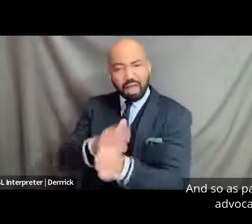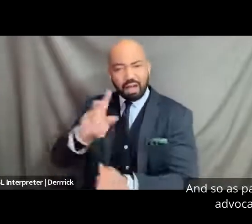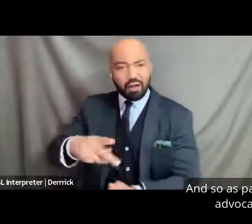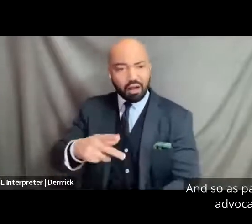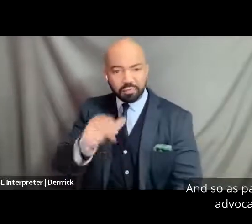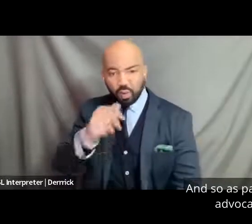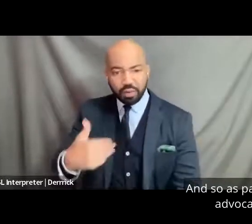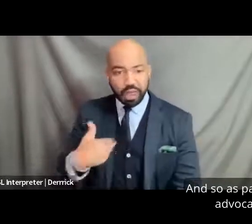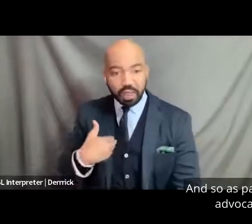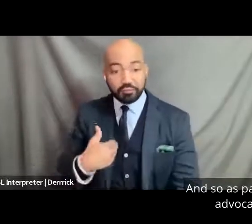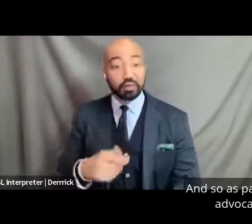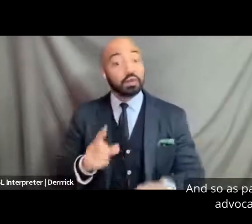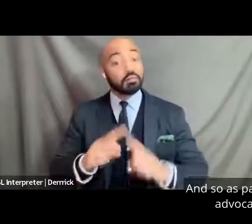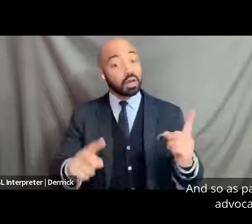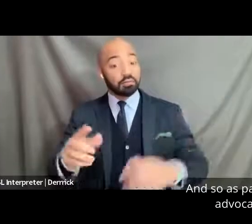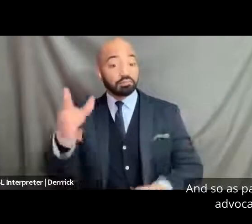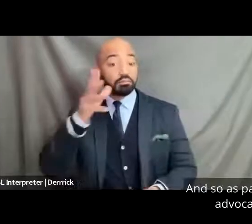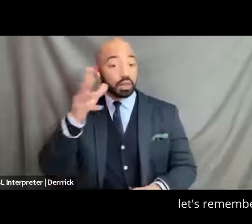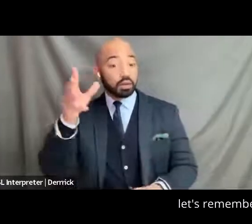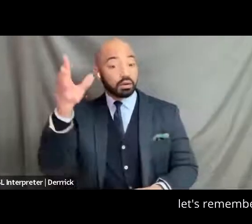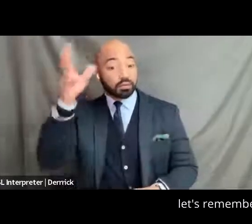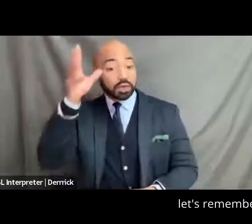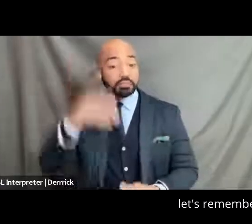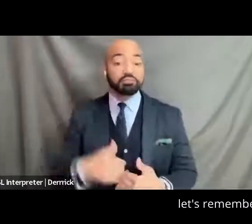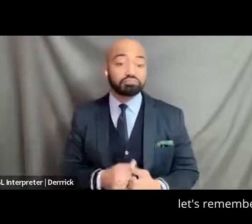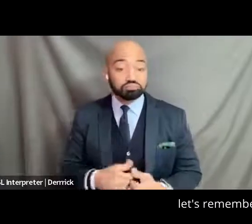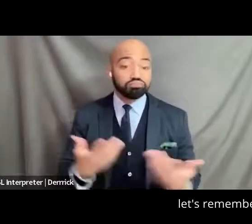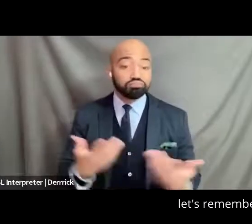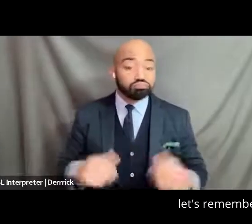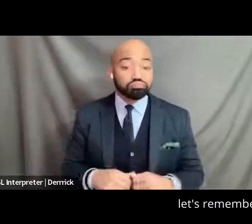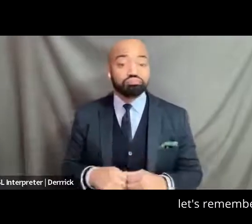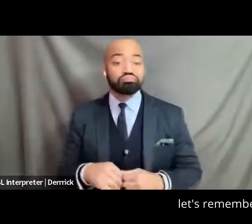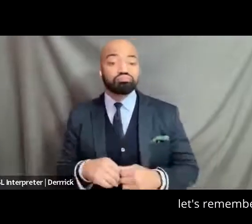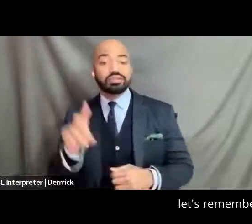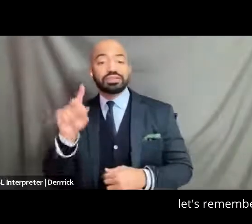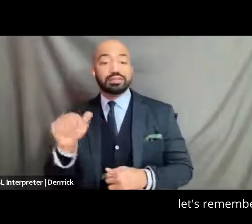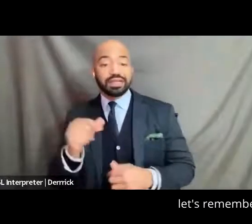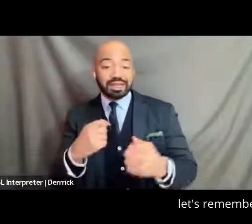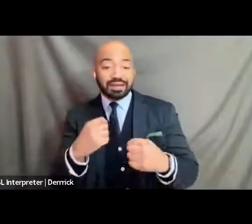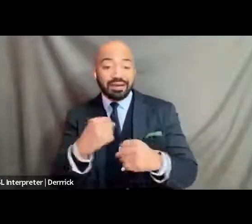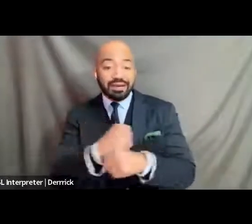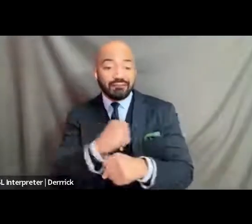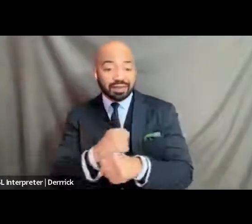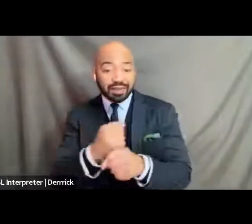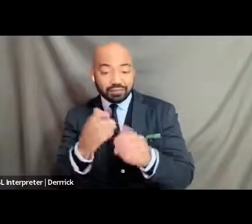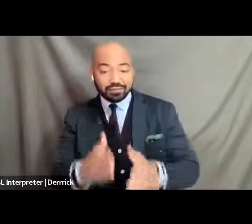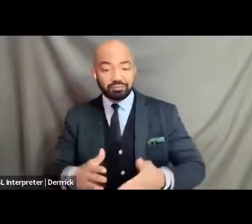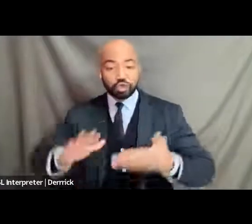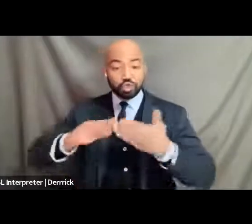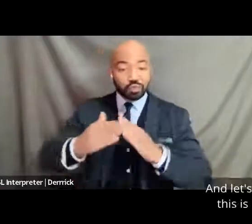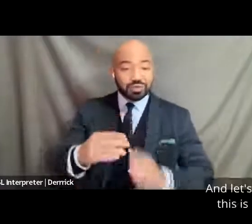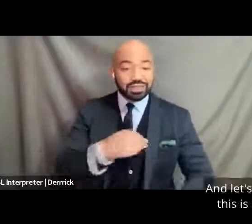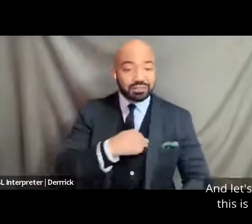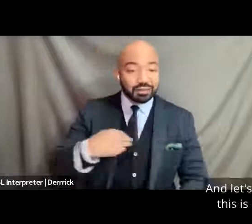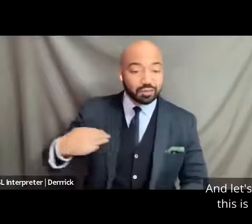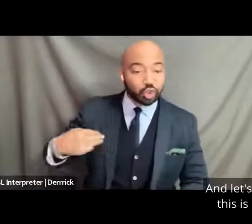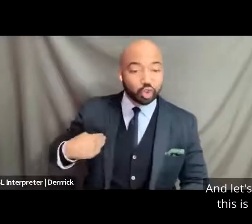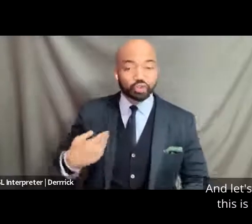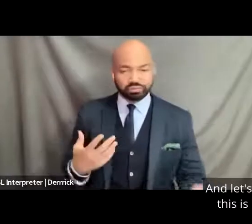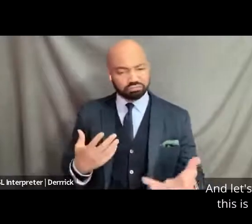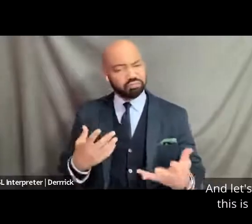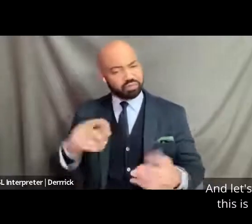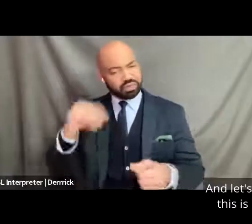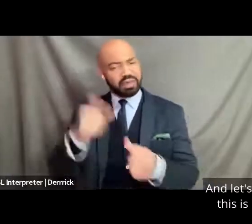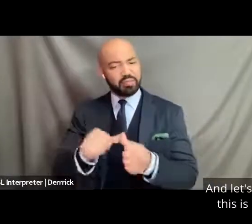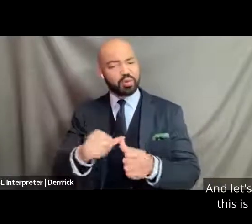as community advocates as activists let's remember who this fight is for and and and and let's remember